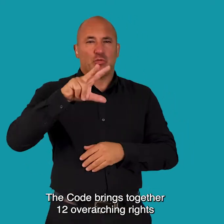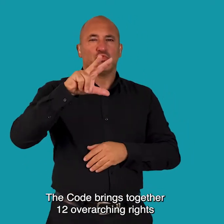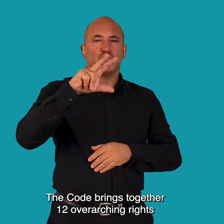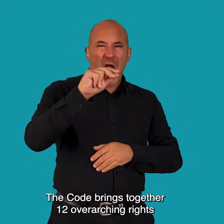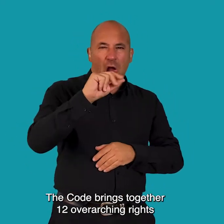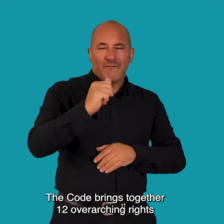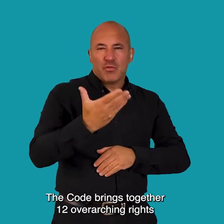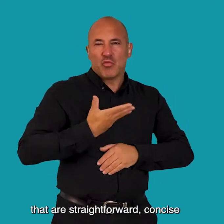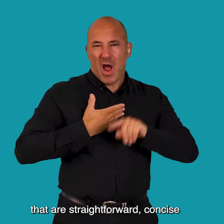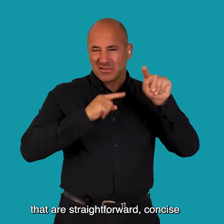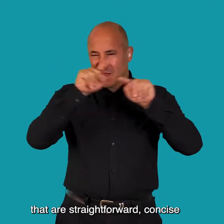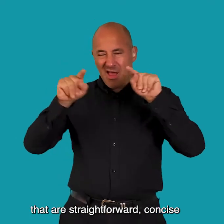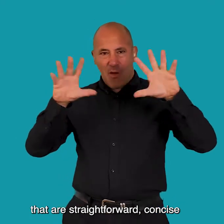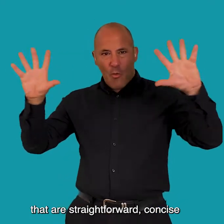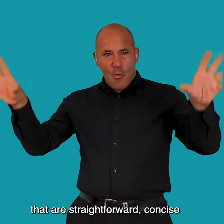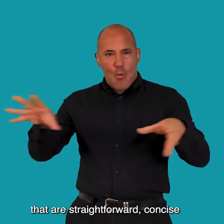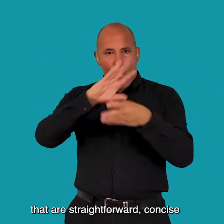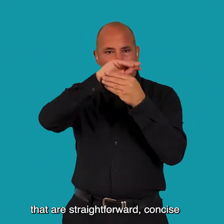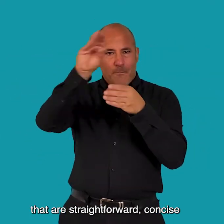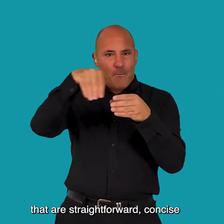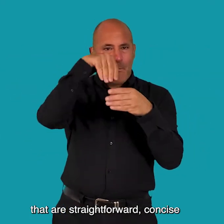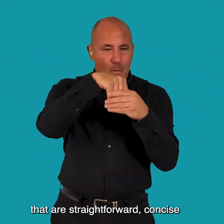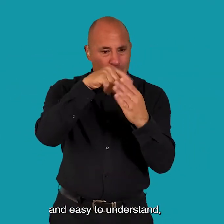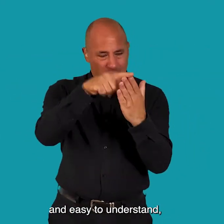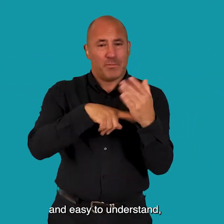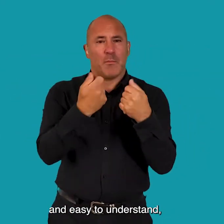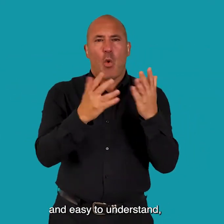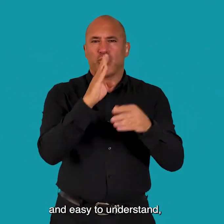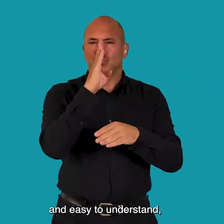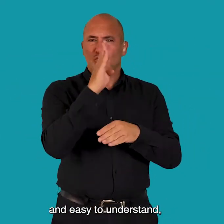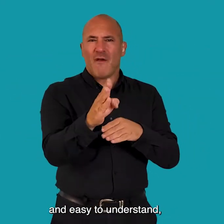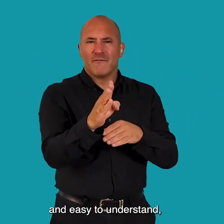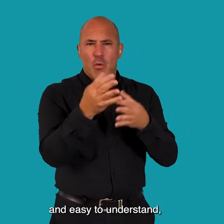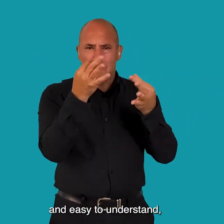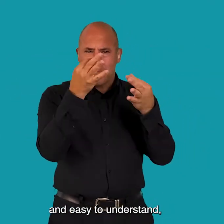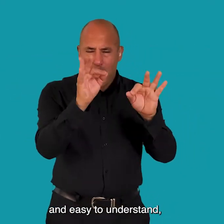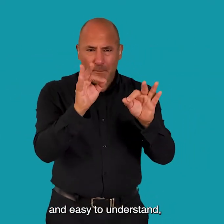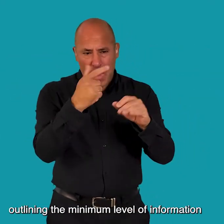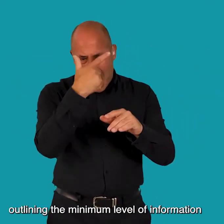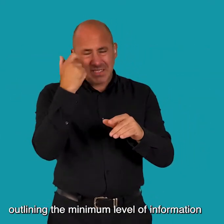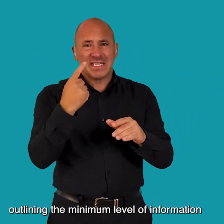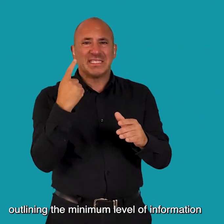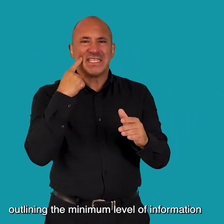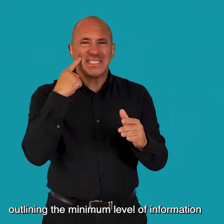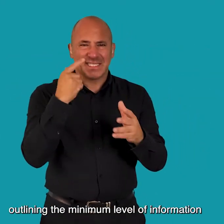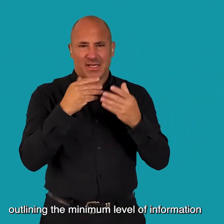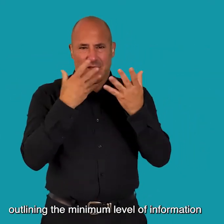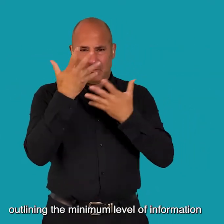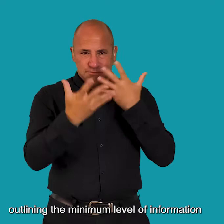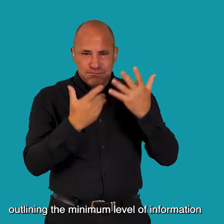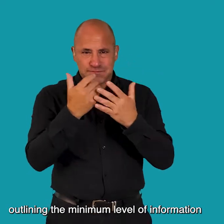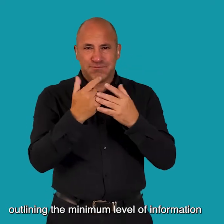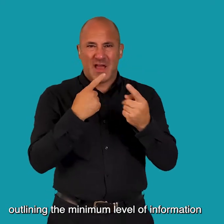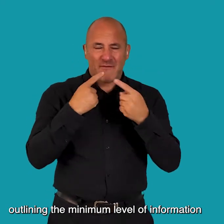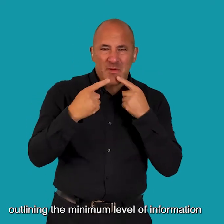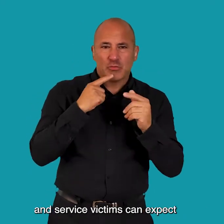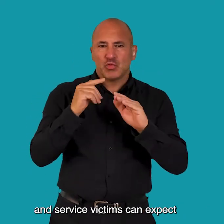overarching rights that are straightforward, concise, and easy to understand, outlining the minimum level of information and